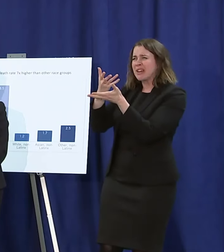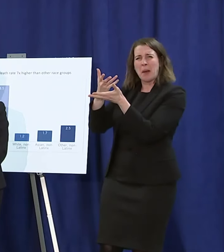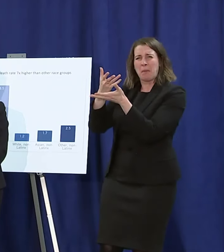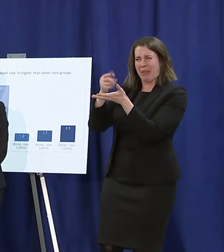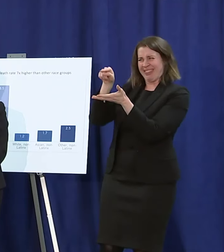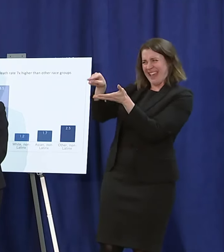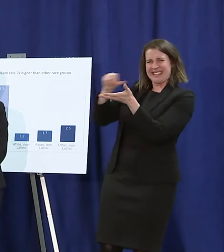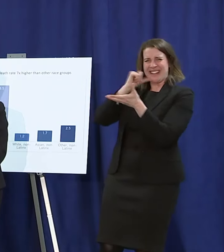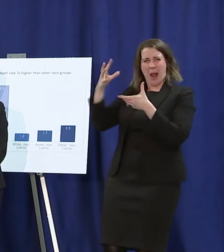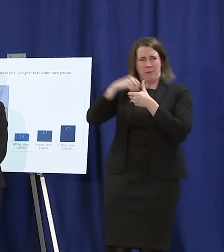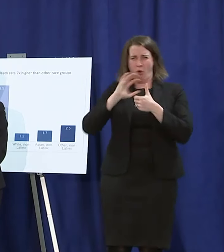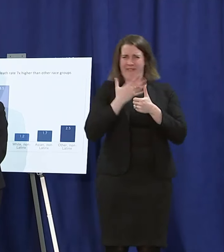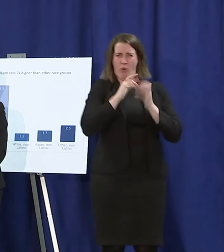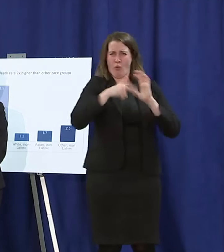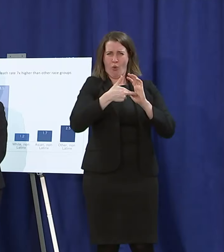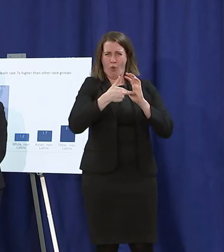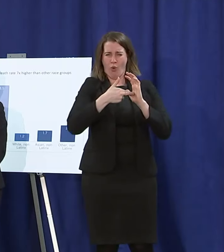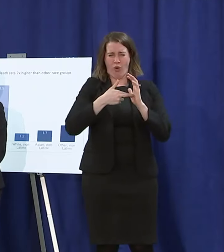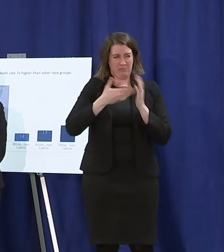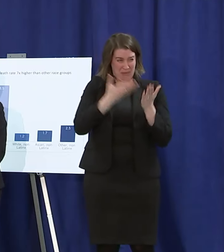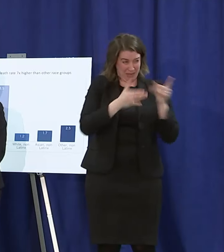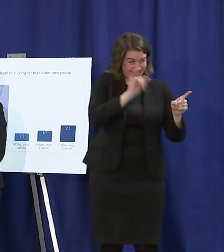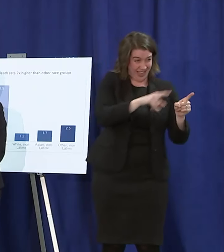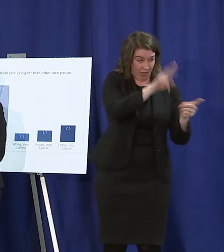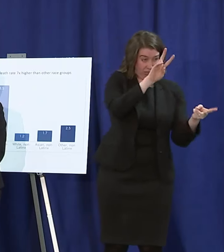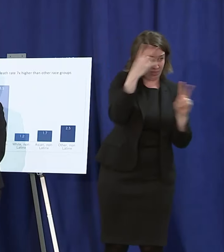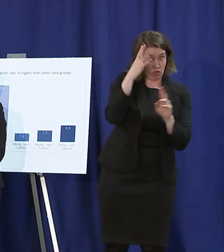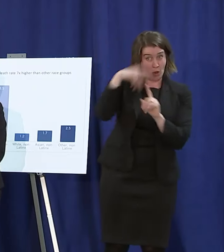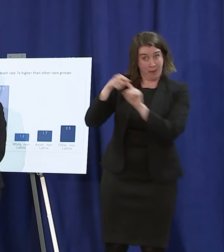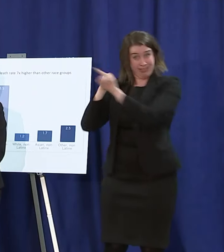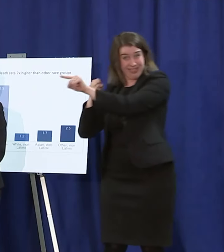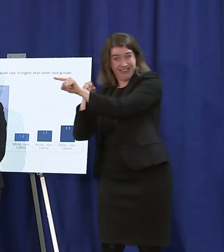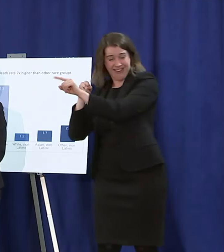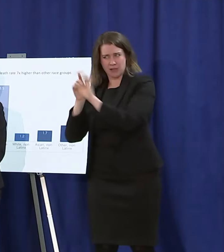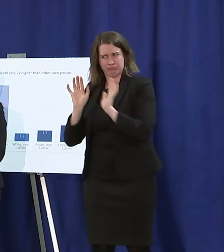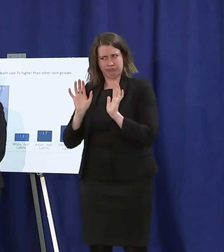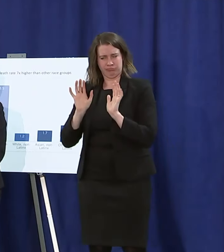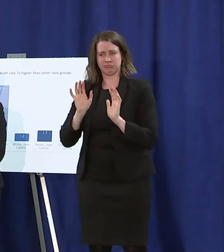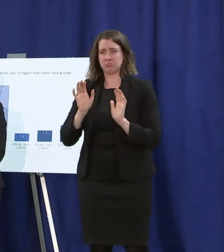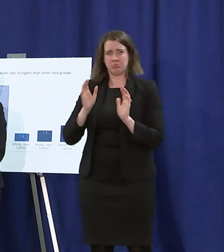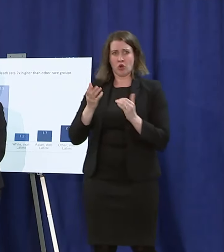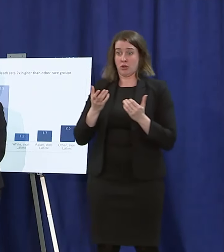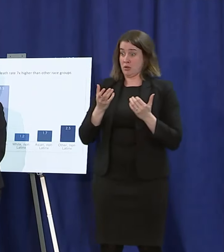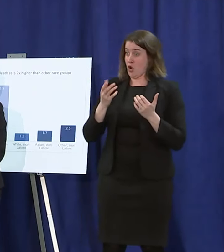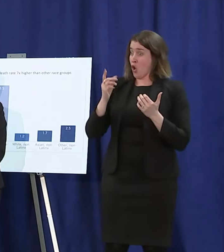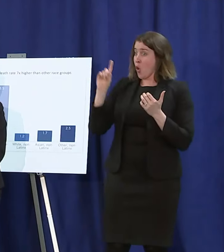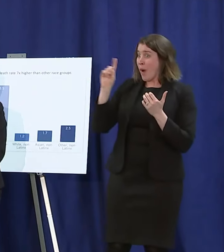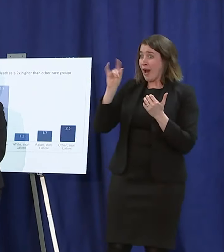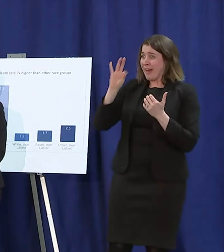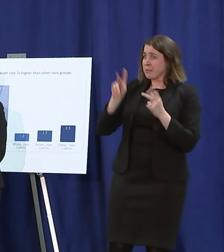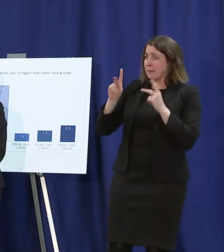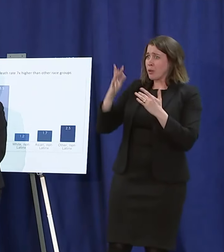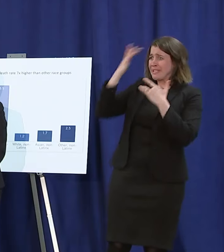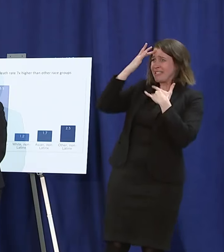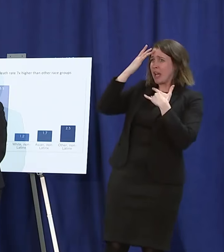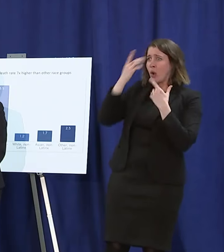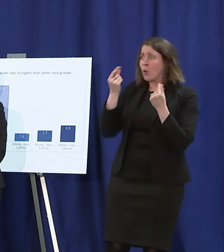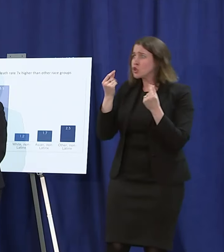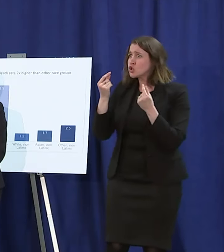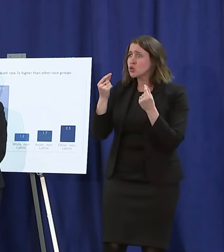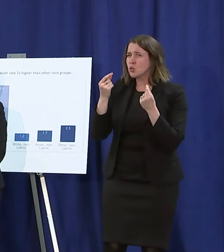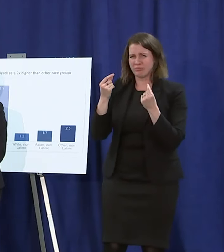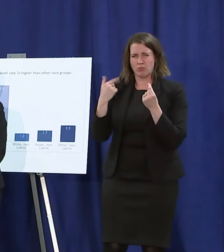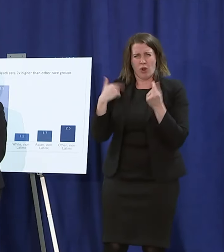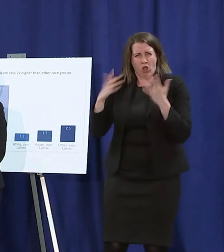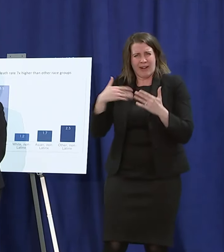our clinical role. And we don't have concerns about where to put people. That's what we do as part of the health system. I saw